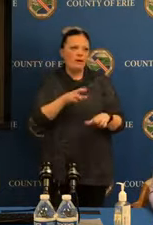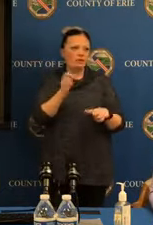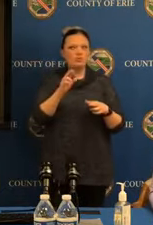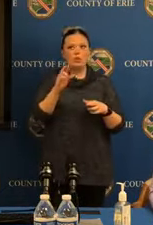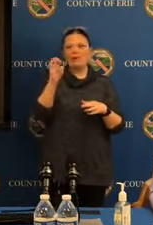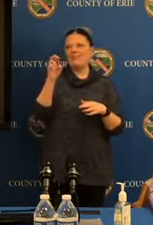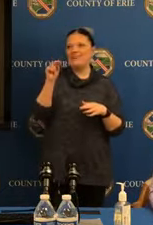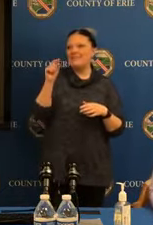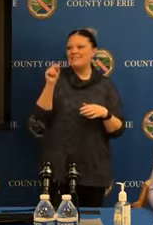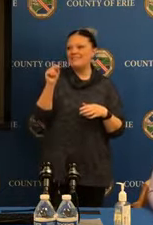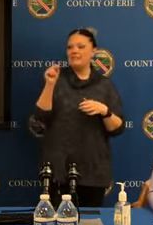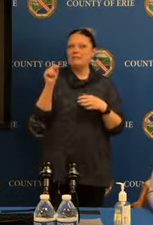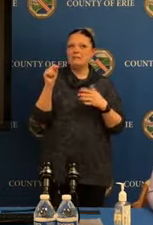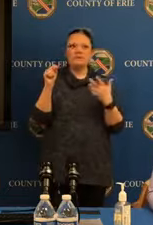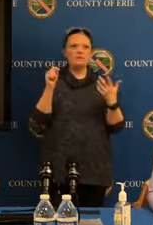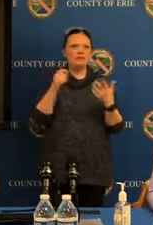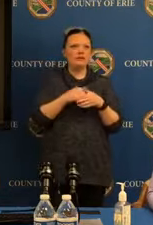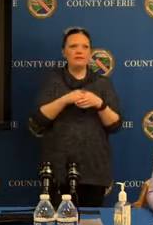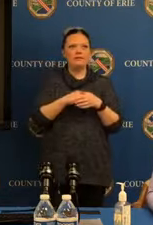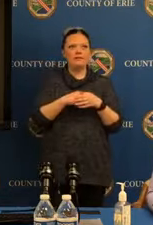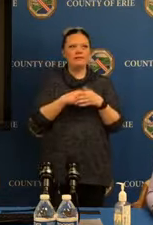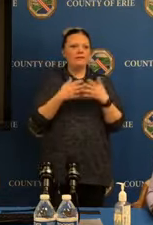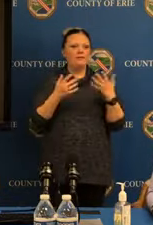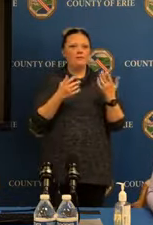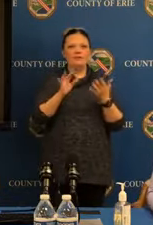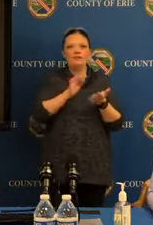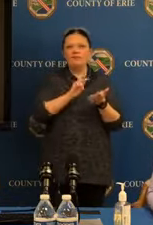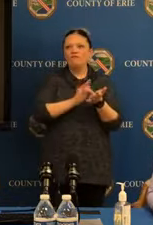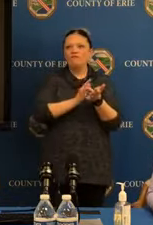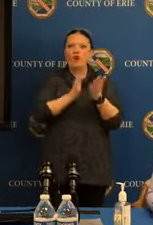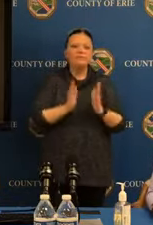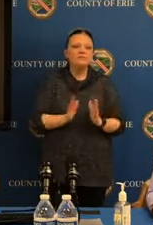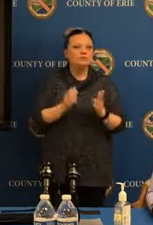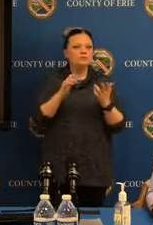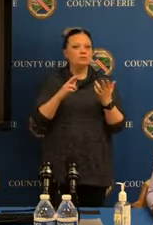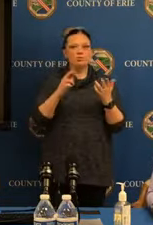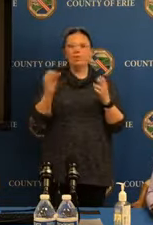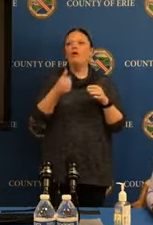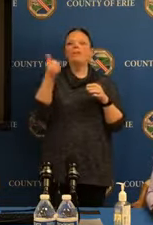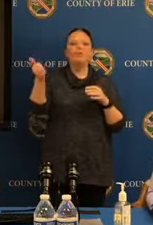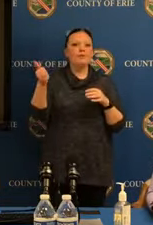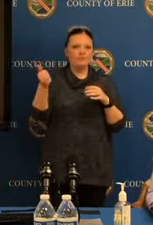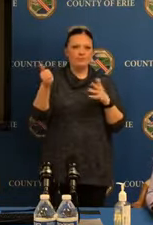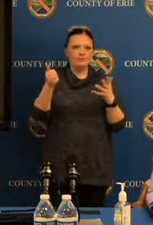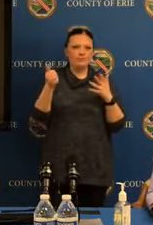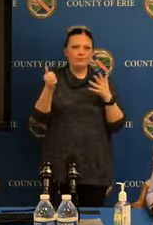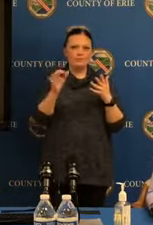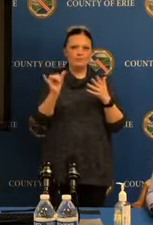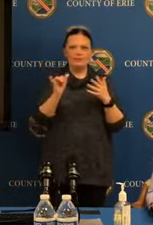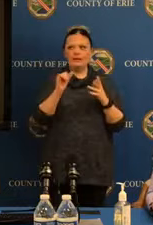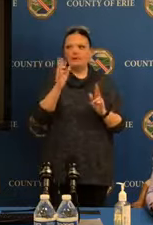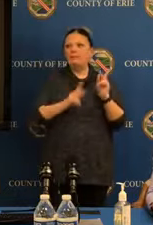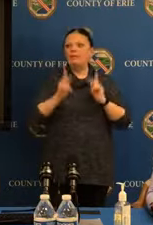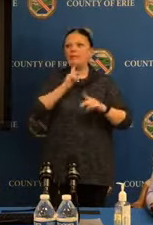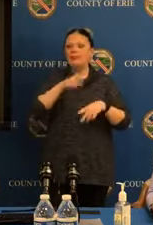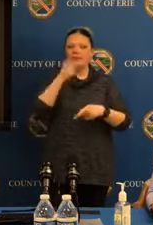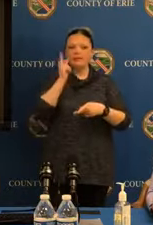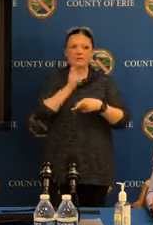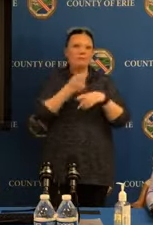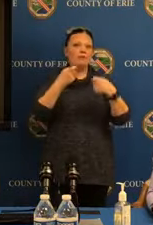or EMTs like our pharmacists others that we are like people that are keeping